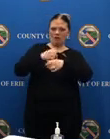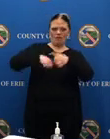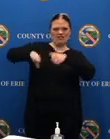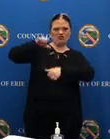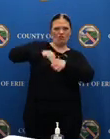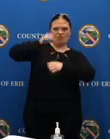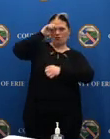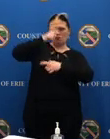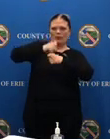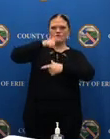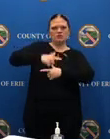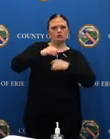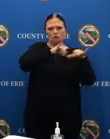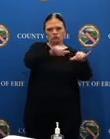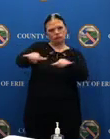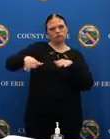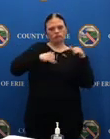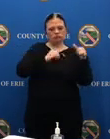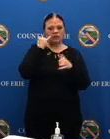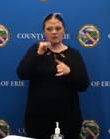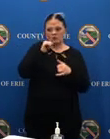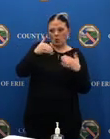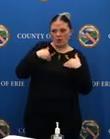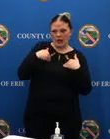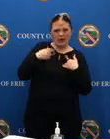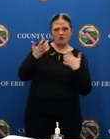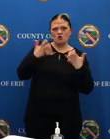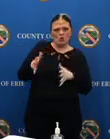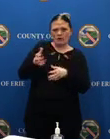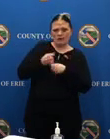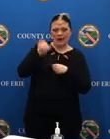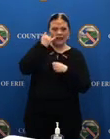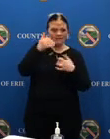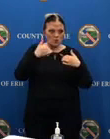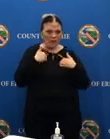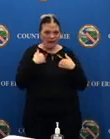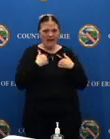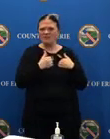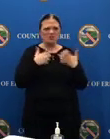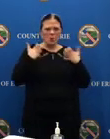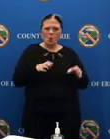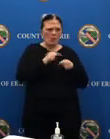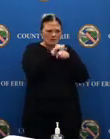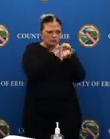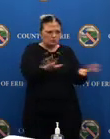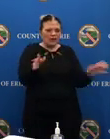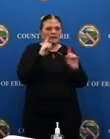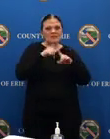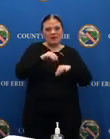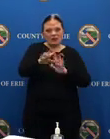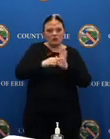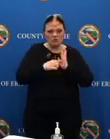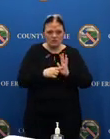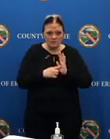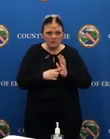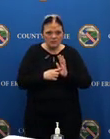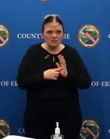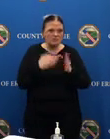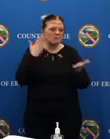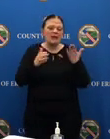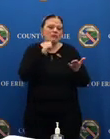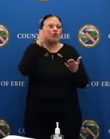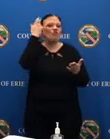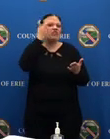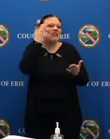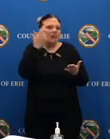other. If you don't have it, you don't want to get it. If you have it, you don't want to spread it. And depending on what your symptoms are, if you have it, you may not even realize